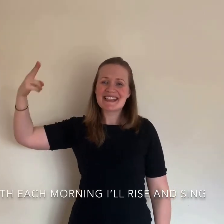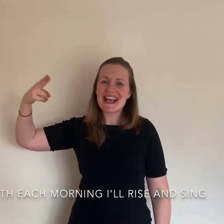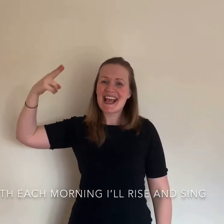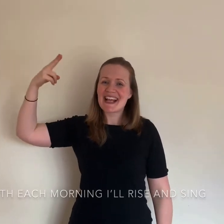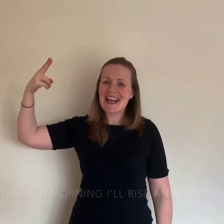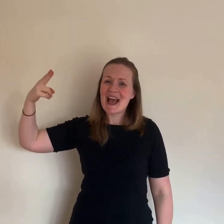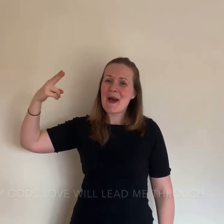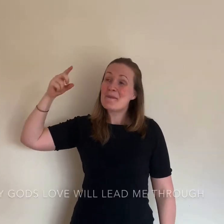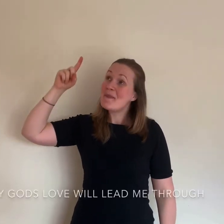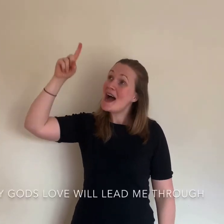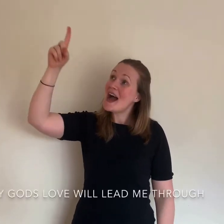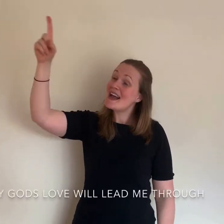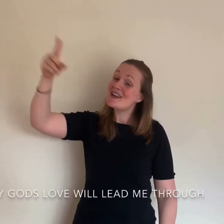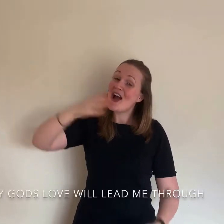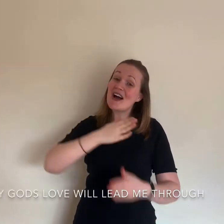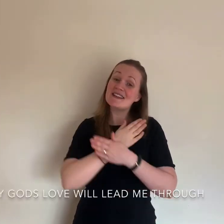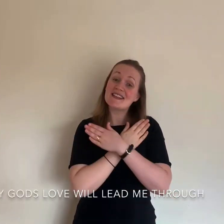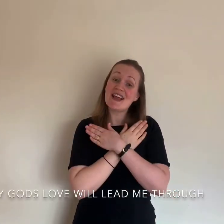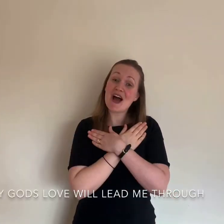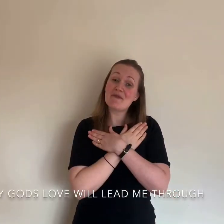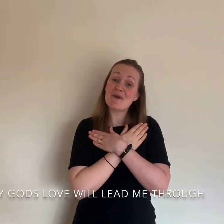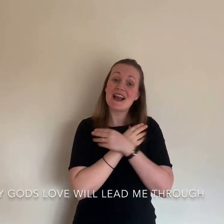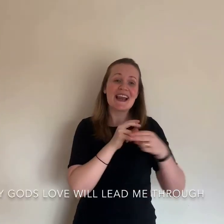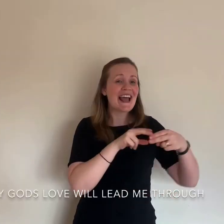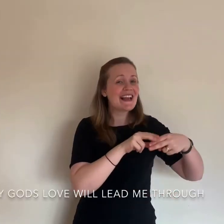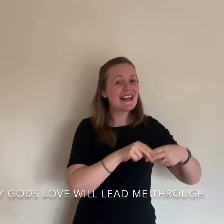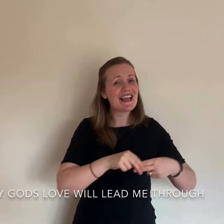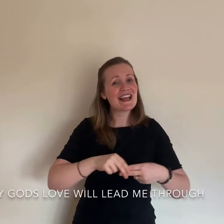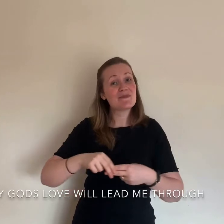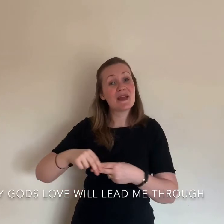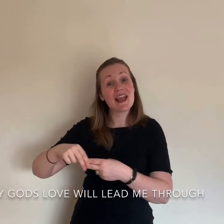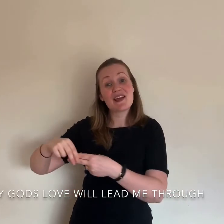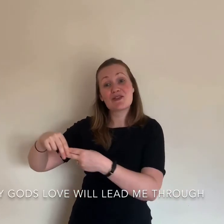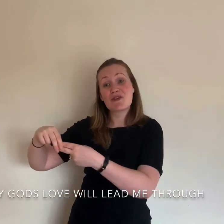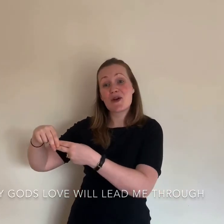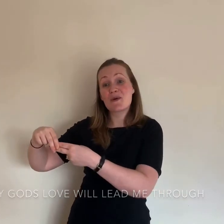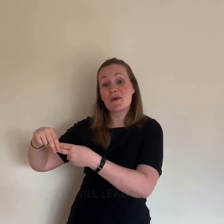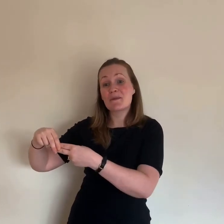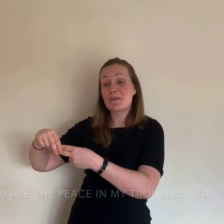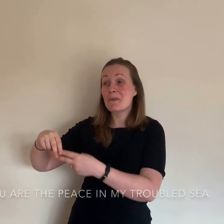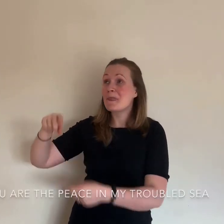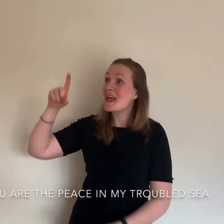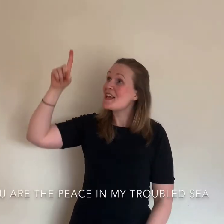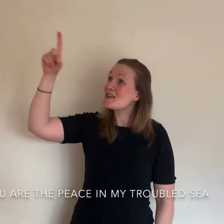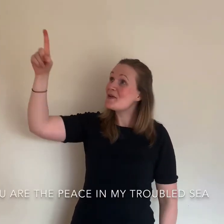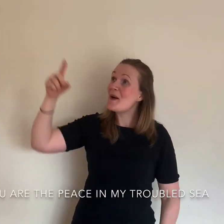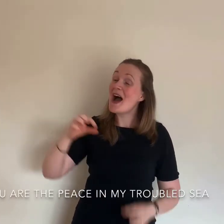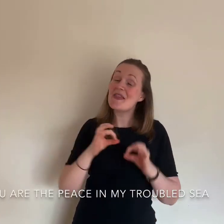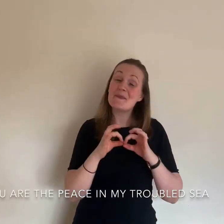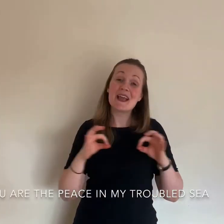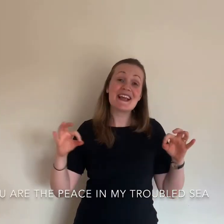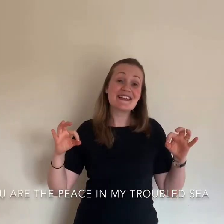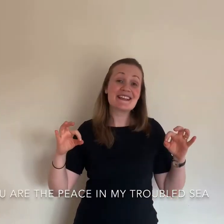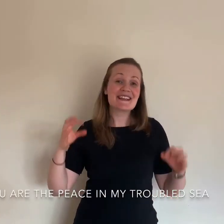sing. My God's love will lead me through. You are the peace in